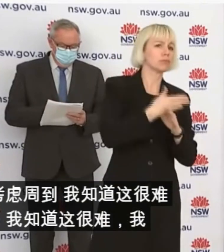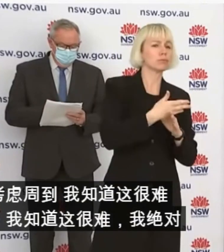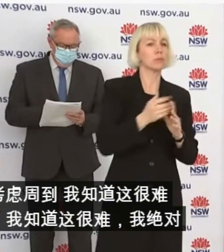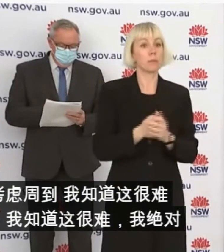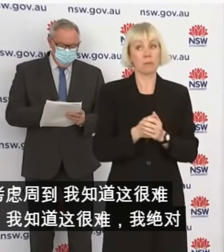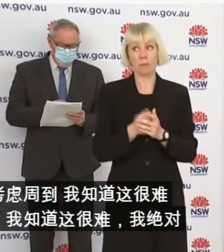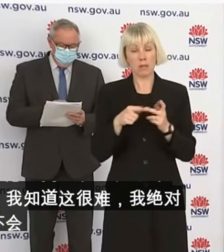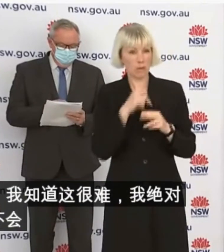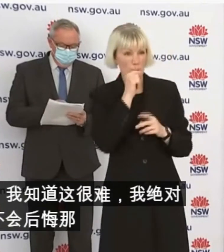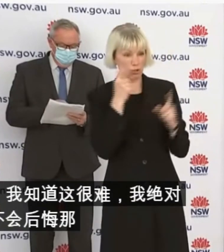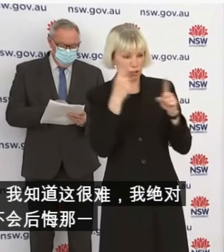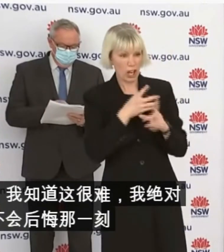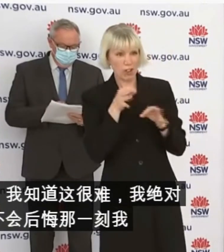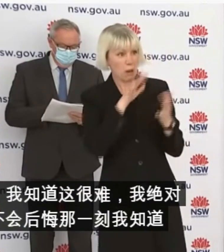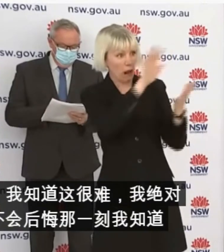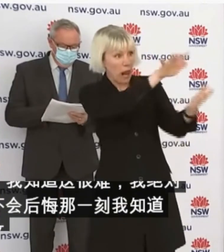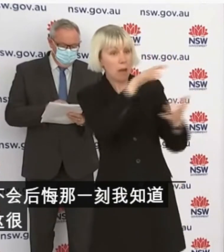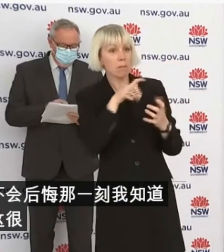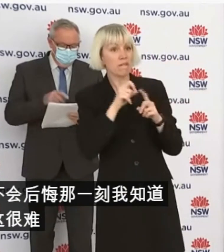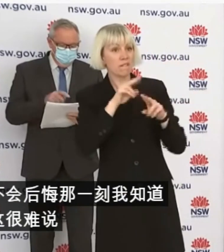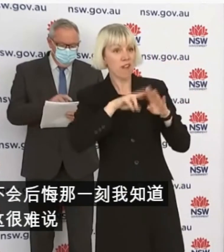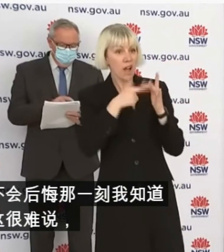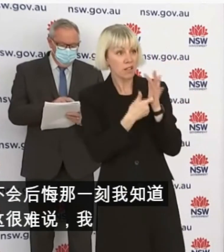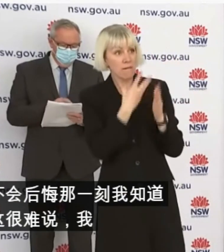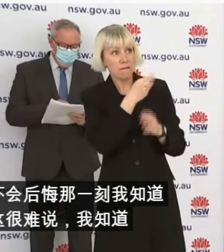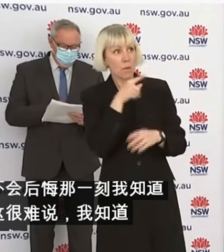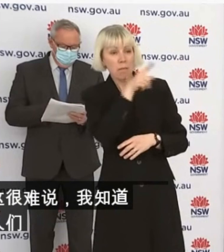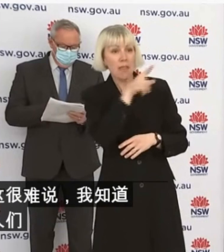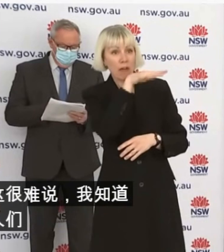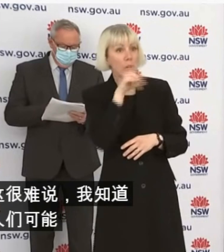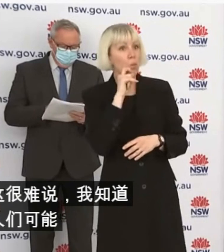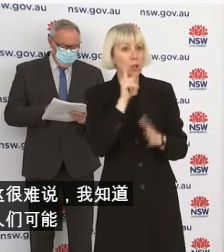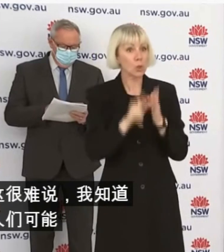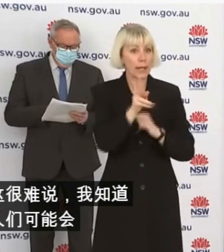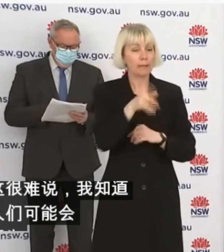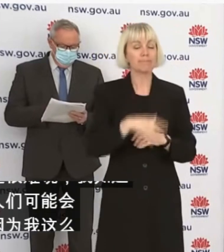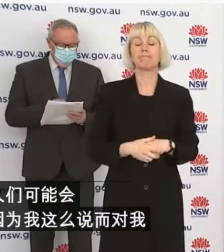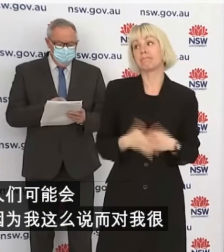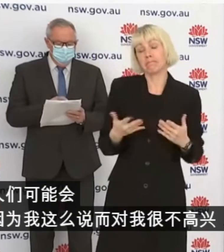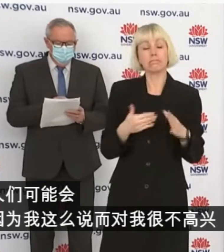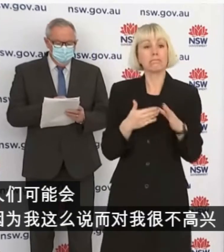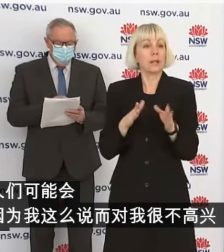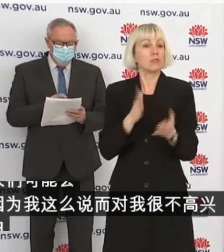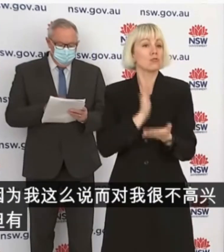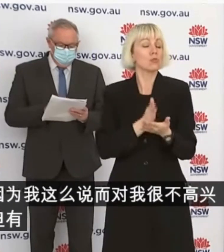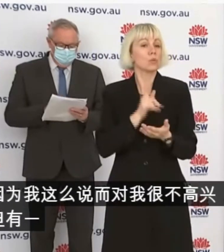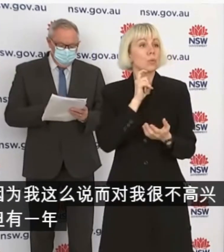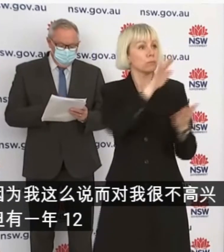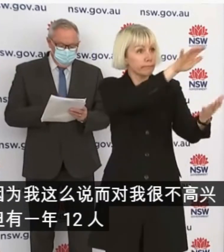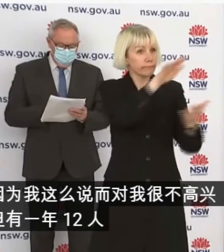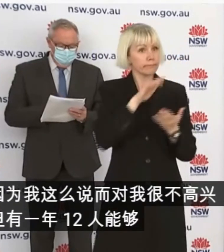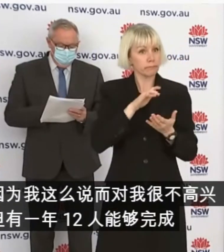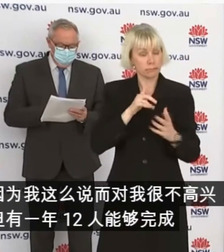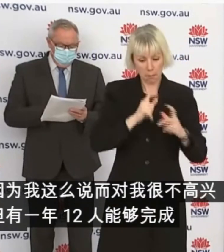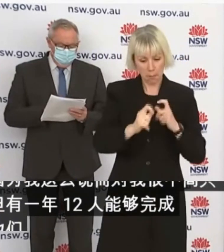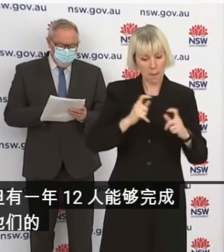I would, absolutely. I don't regret that for a second. I know that's a hard thing to say, and I know people will probably be very upset with me that I've said that. But having Year